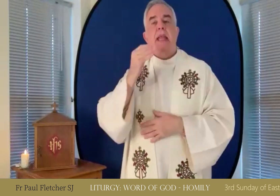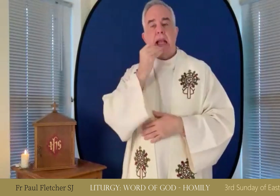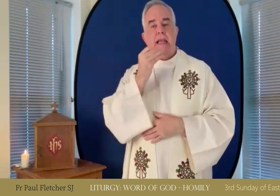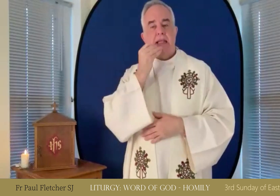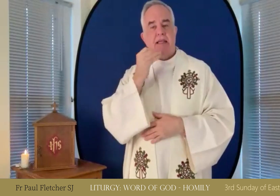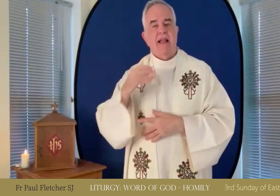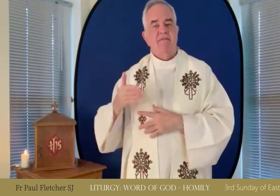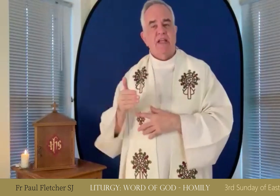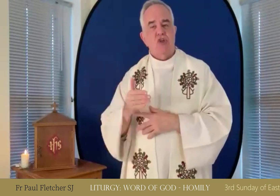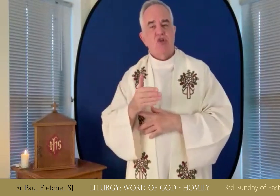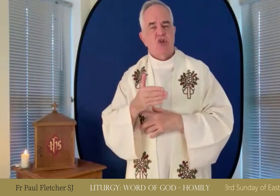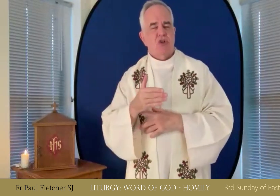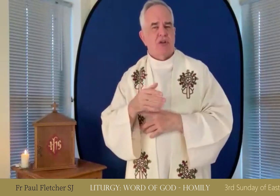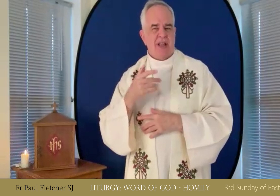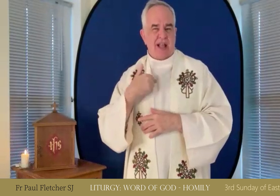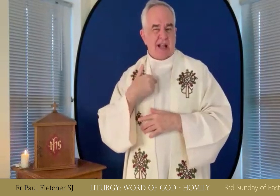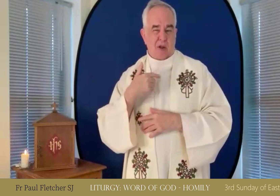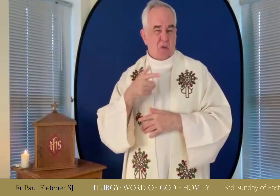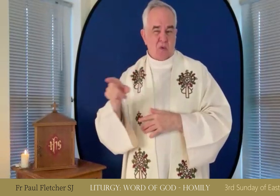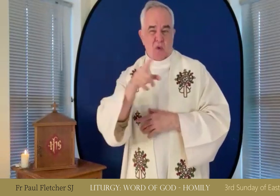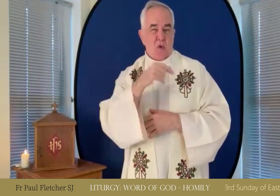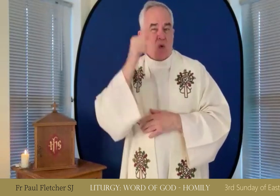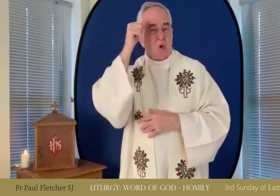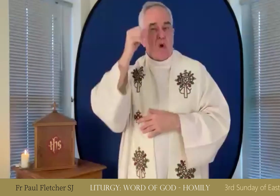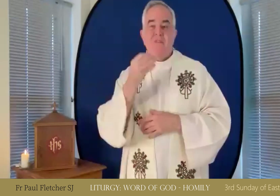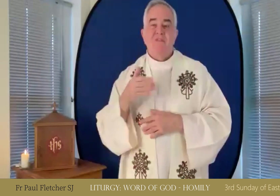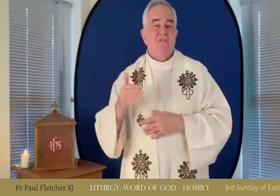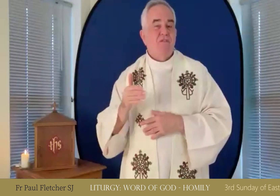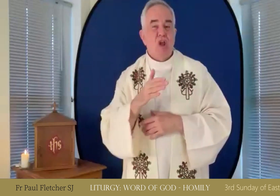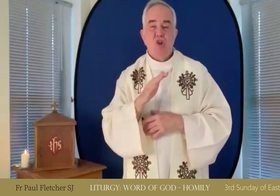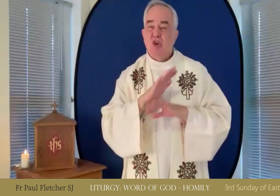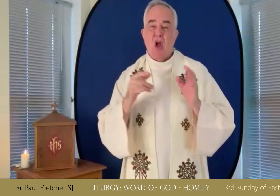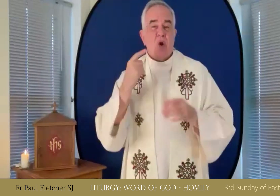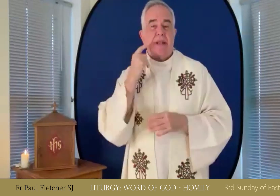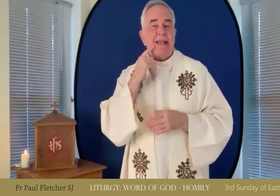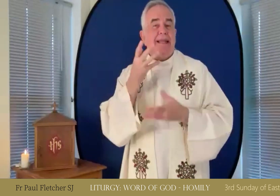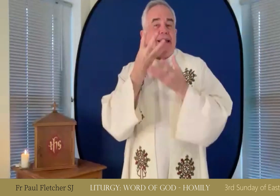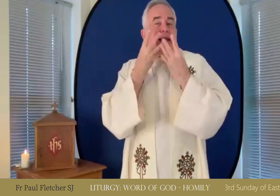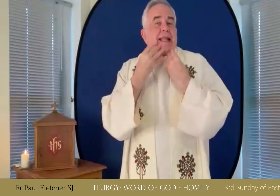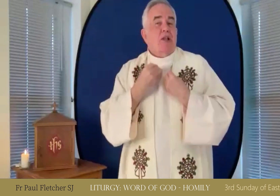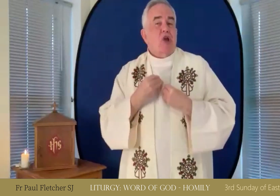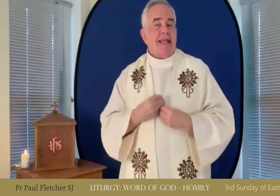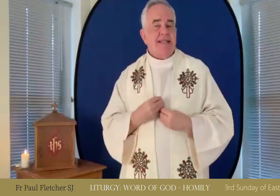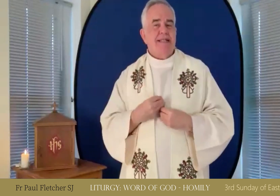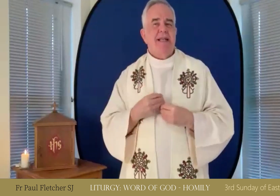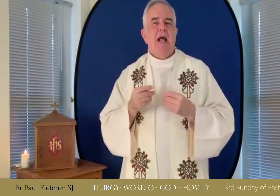being eating fish. Yeah. You know, fish was easy to digest